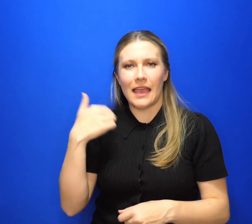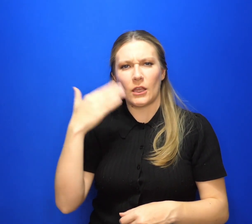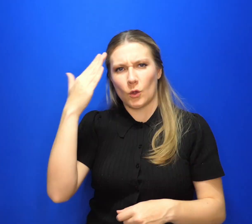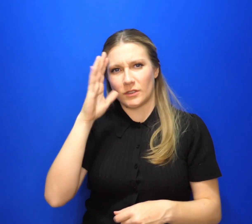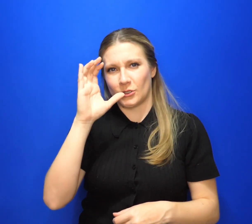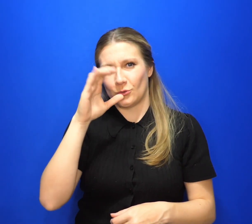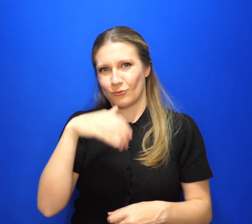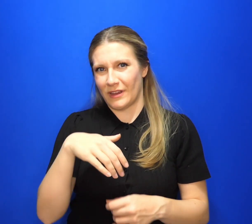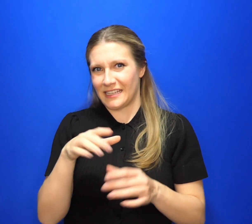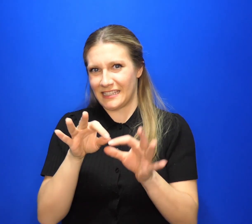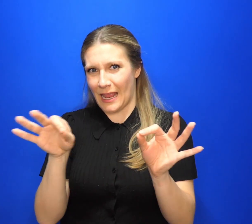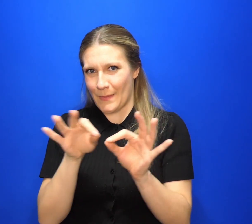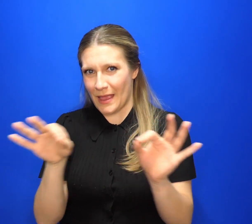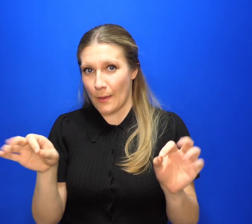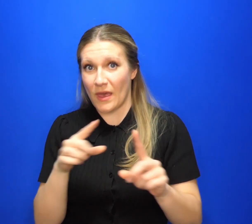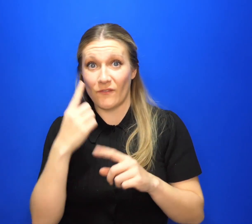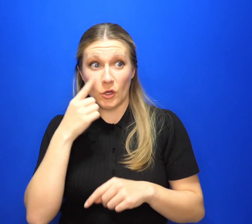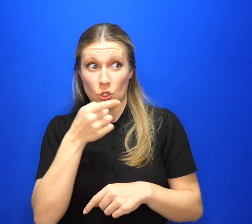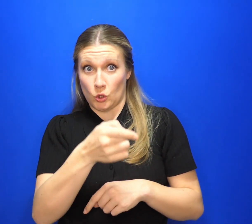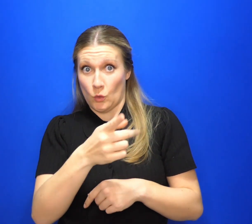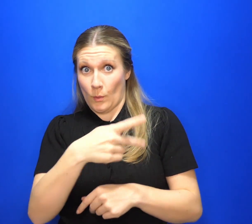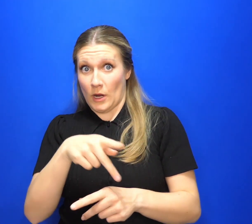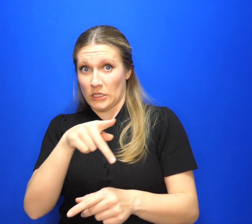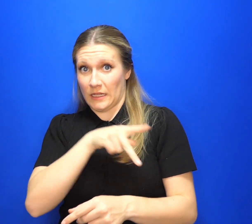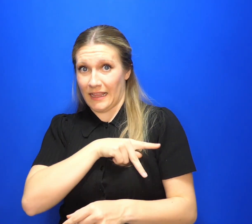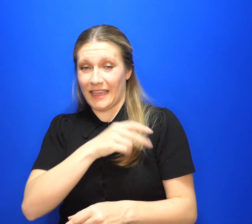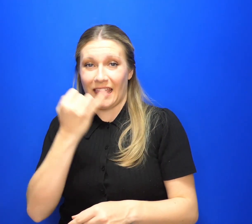if everyone in the world had type 1 diabetes, that would be better for you.